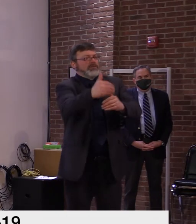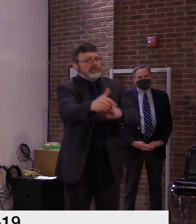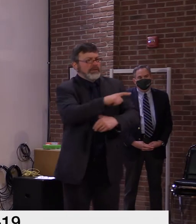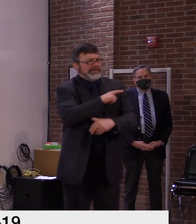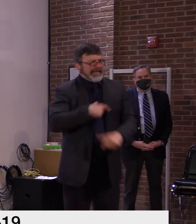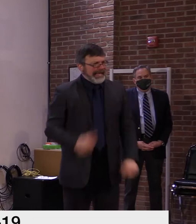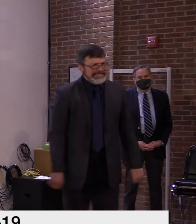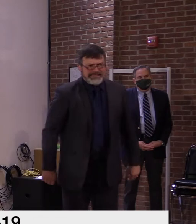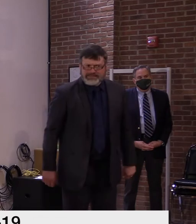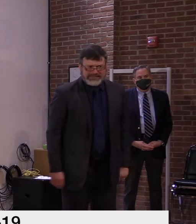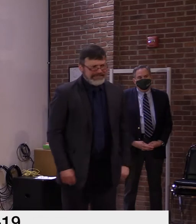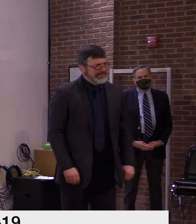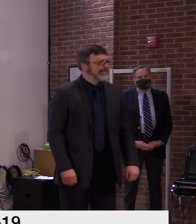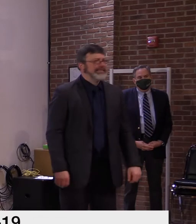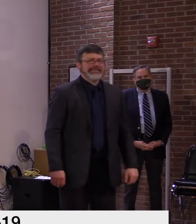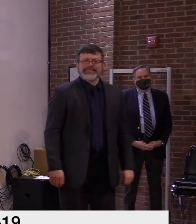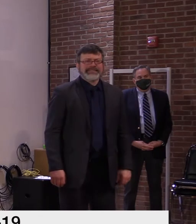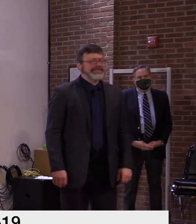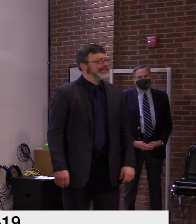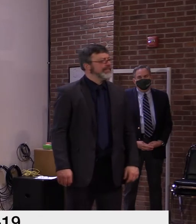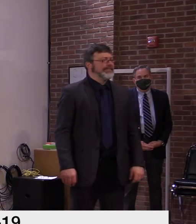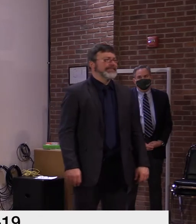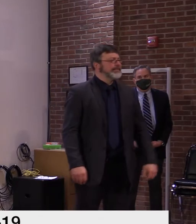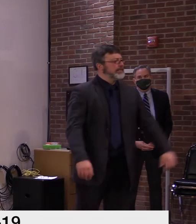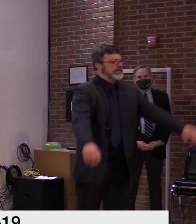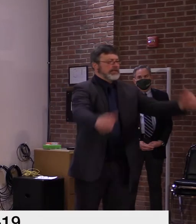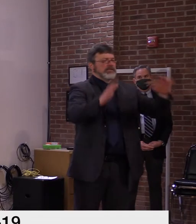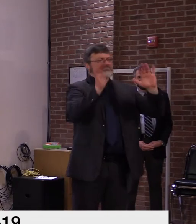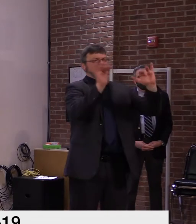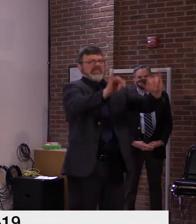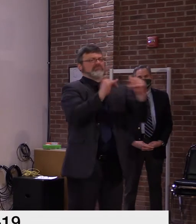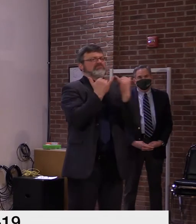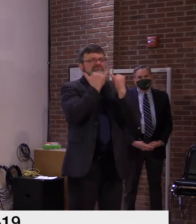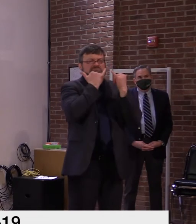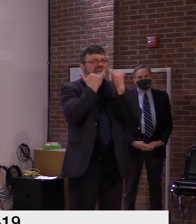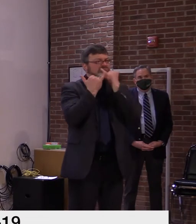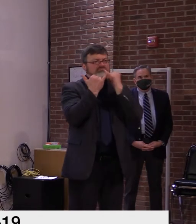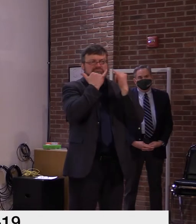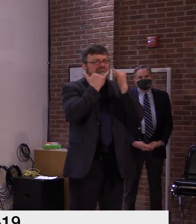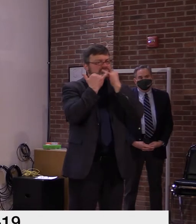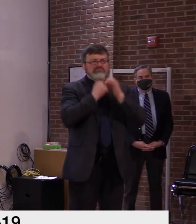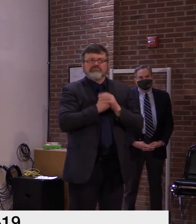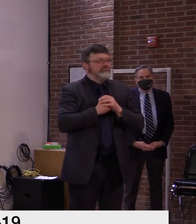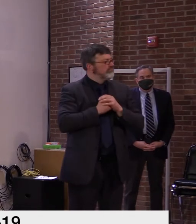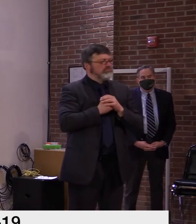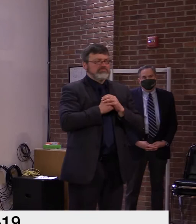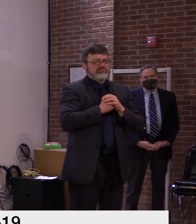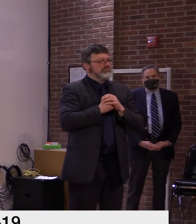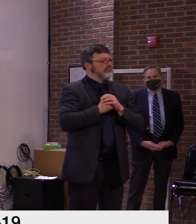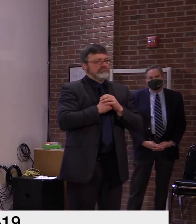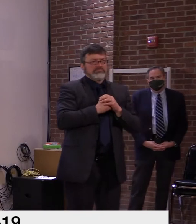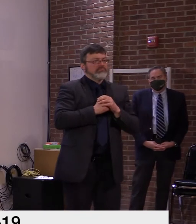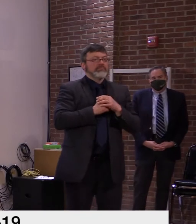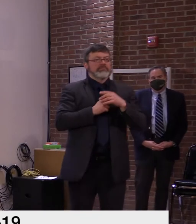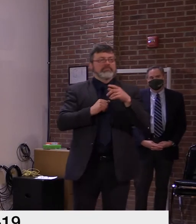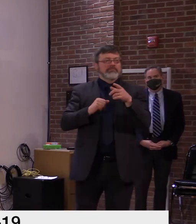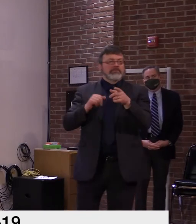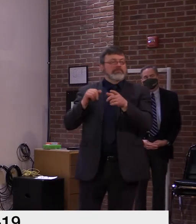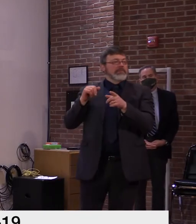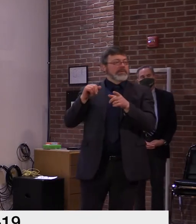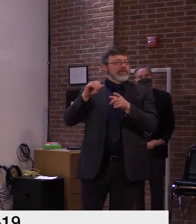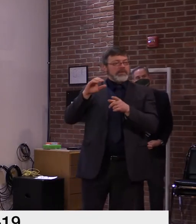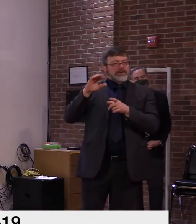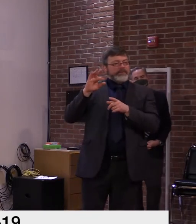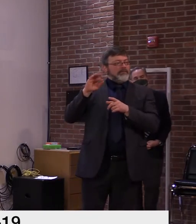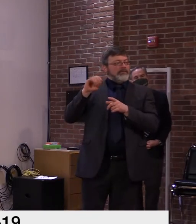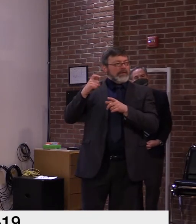can't continue down this path at the present rate. It is the proverbial elephant